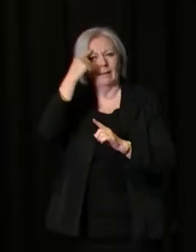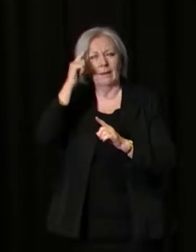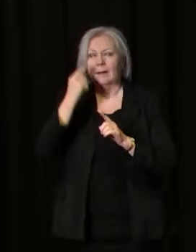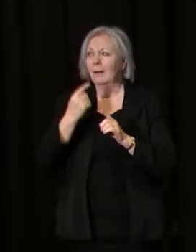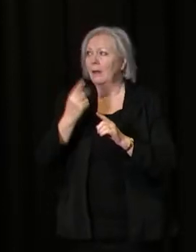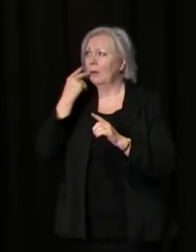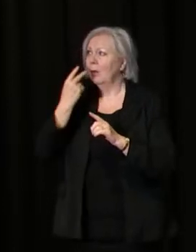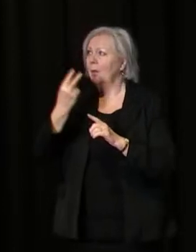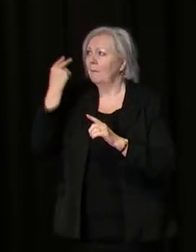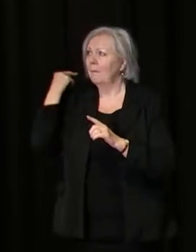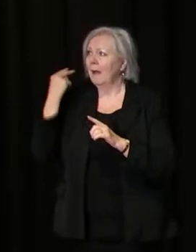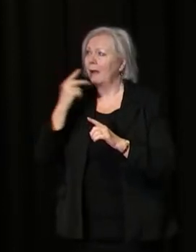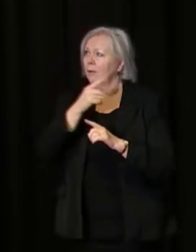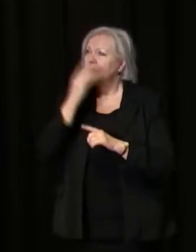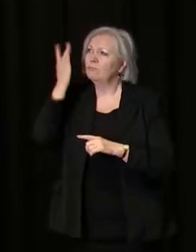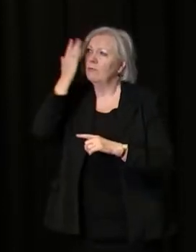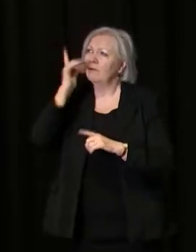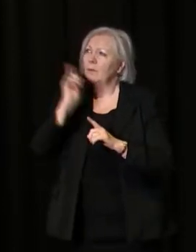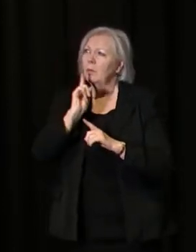That's an interesting question.